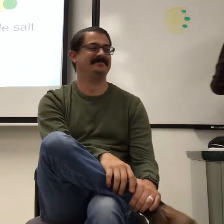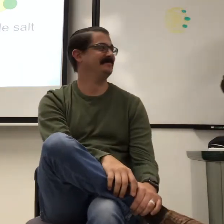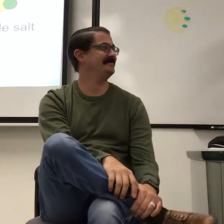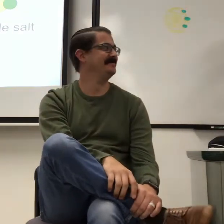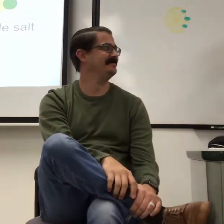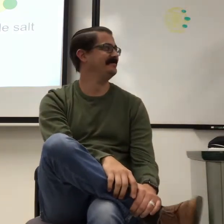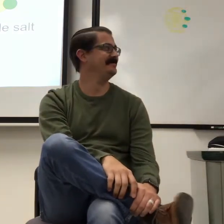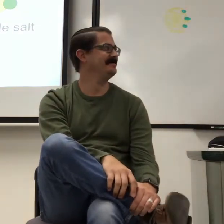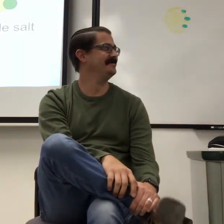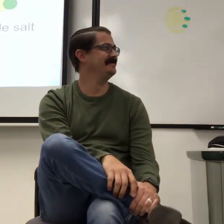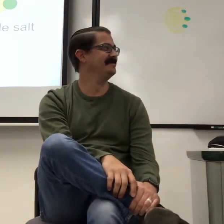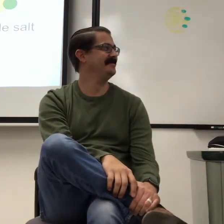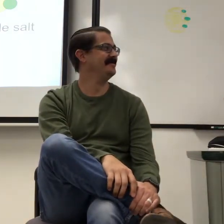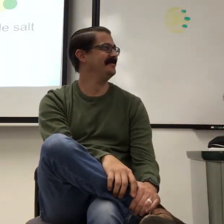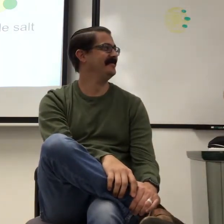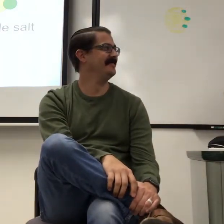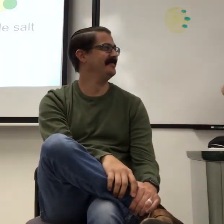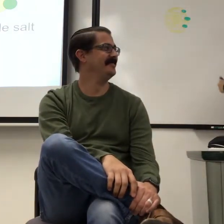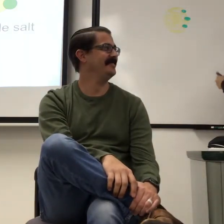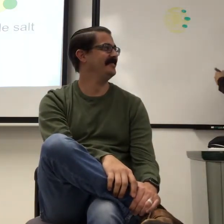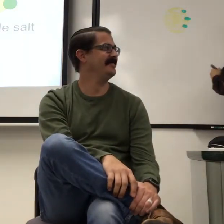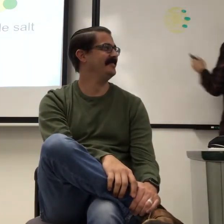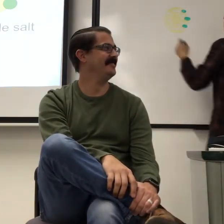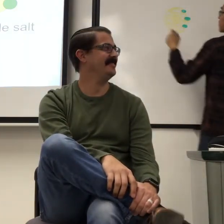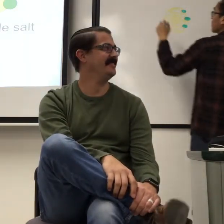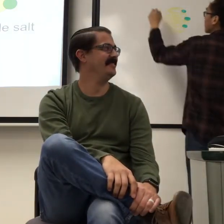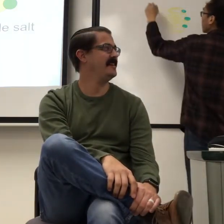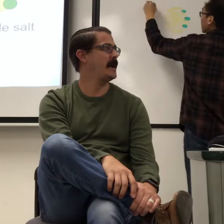one side, it kind of faces the fat.